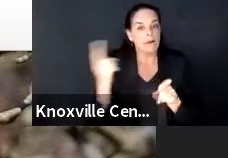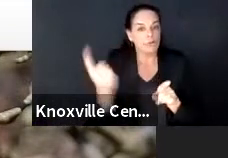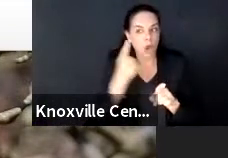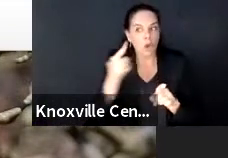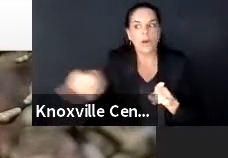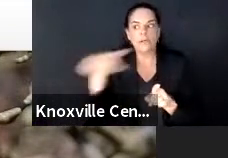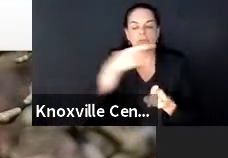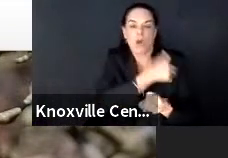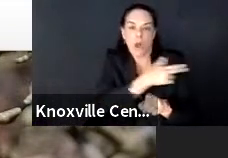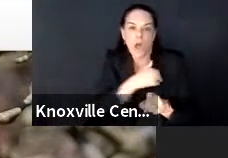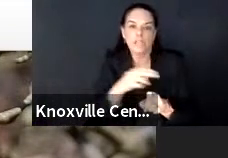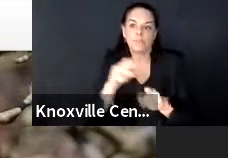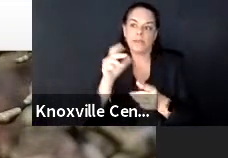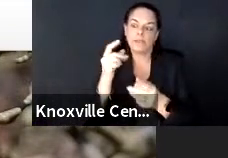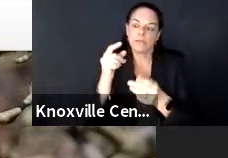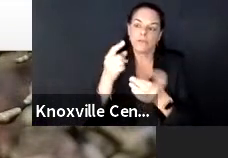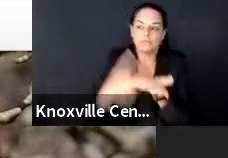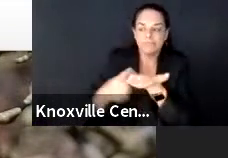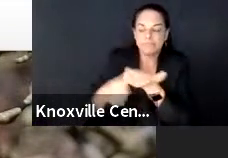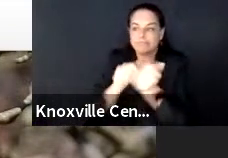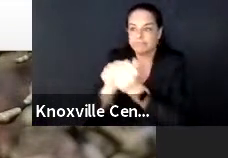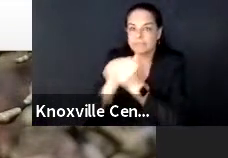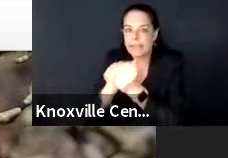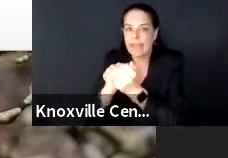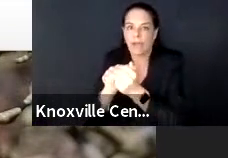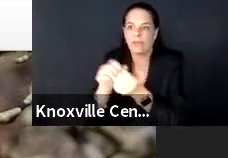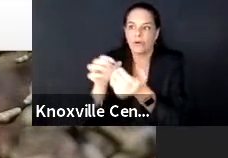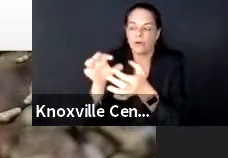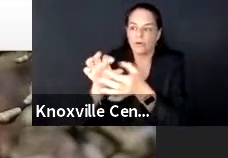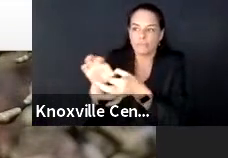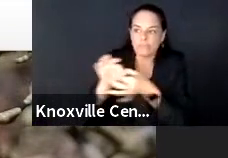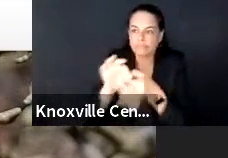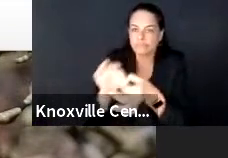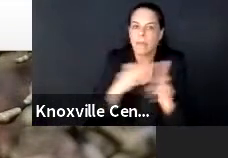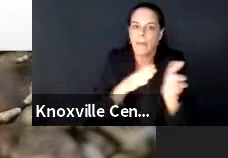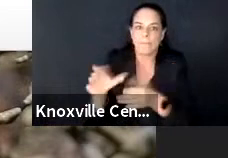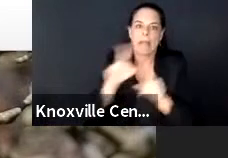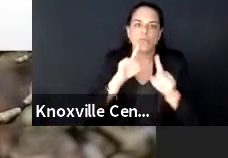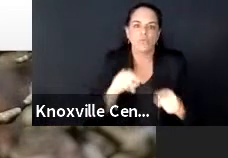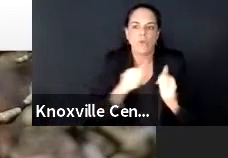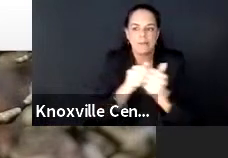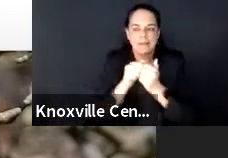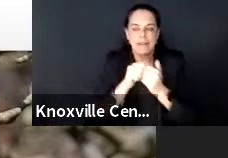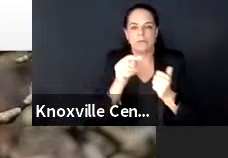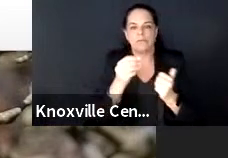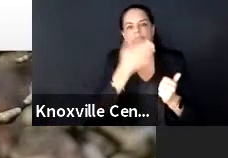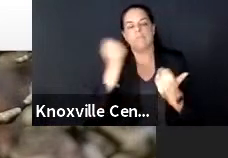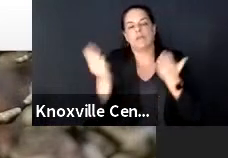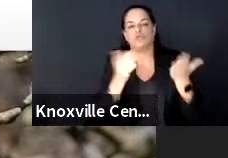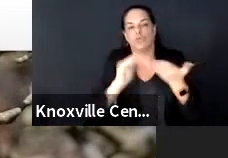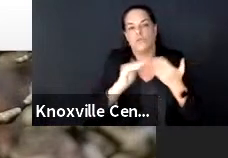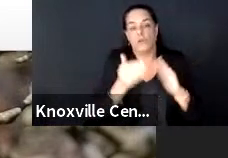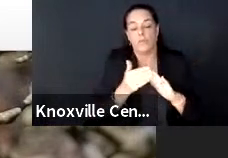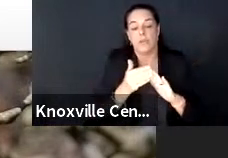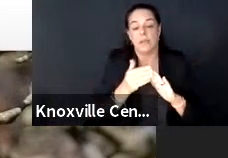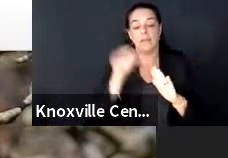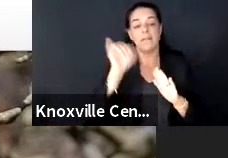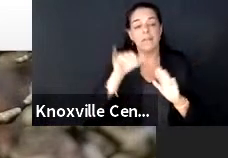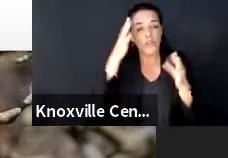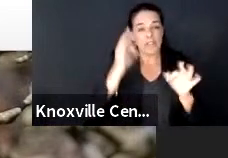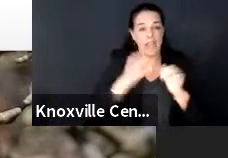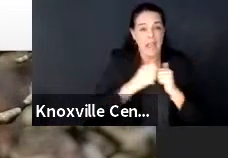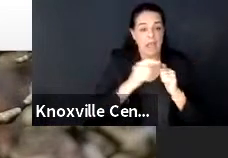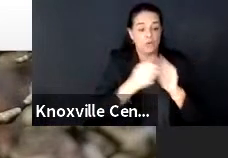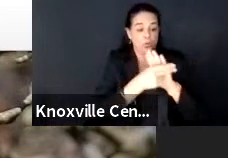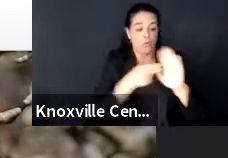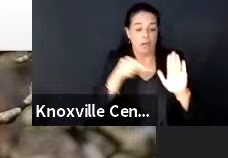to ensure that no system is impacted disproportionately, and plan their response together to best serve the community. The decisions regarding how to classify